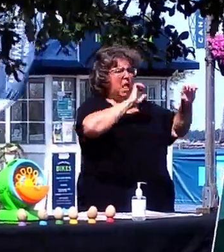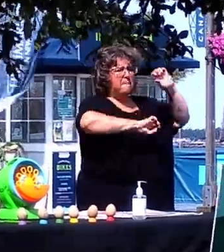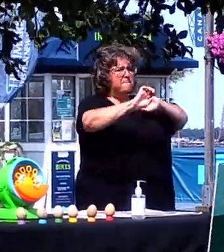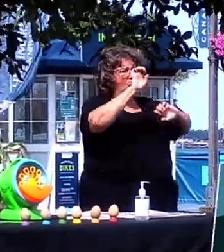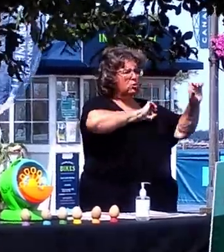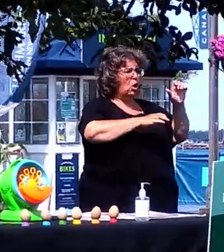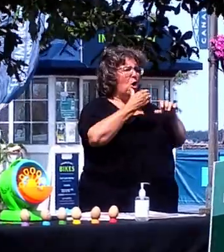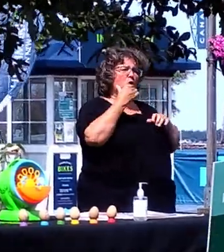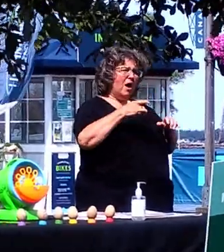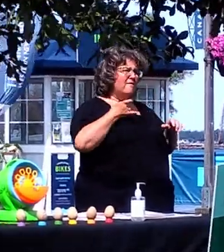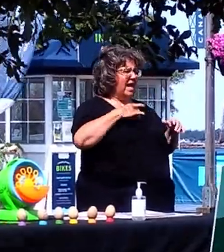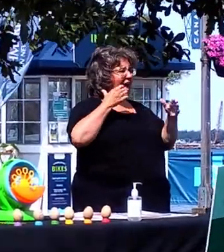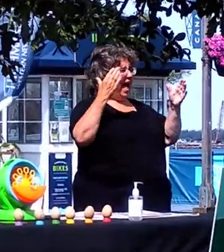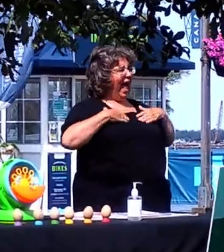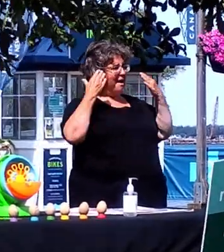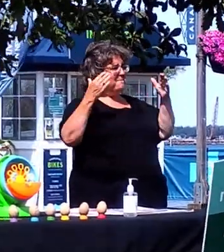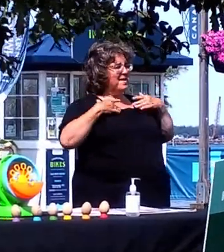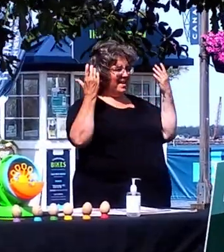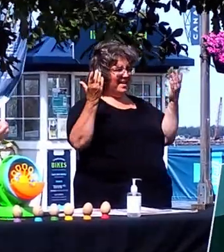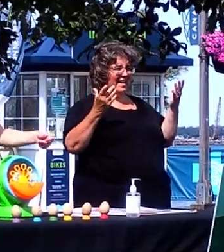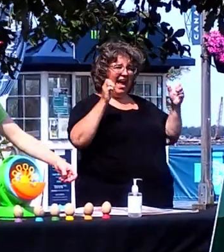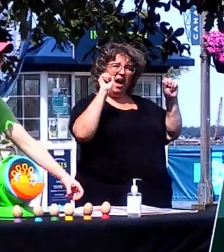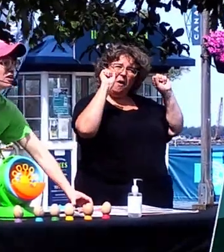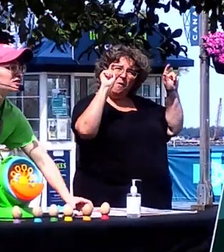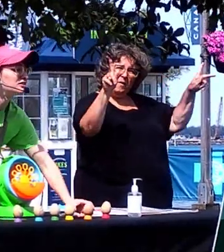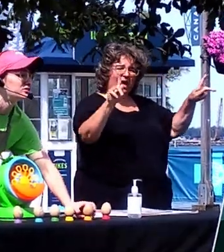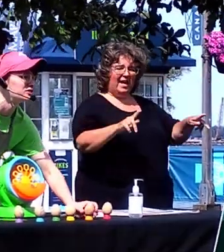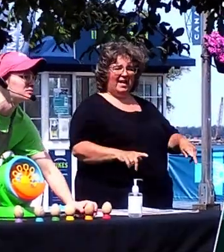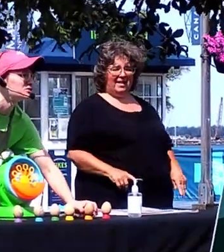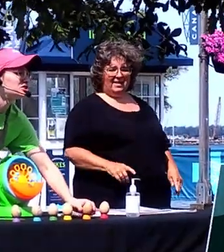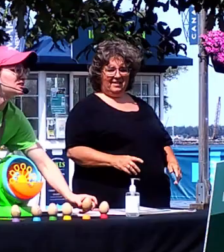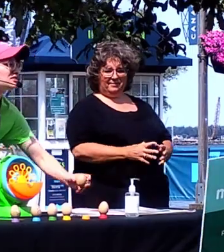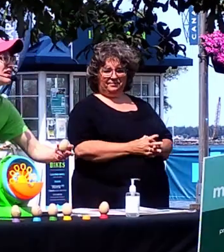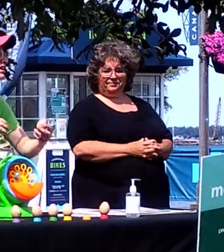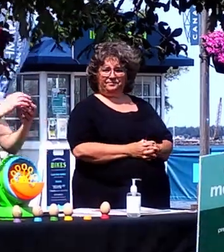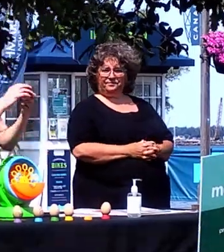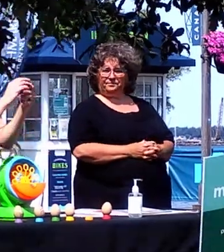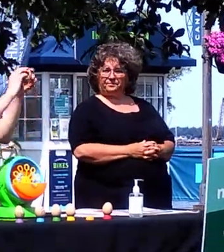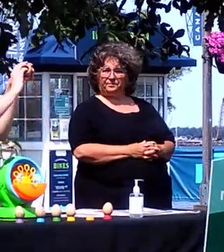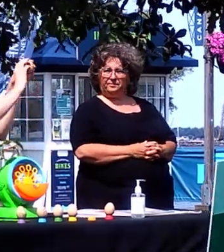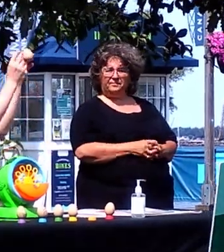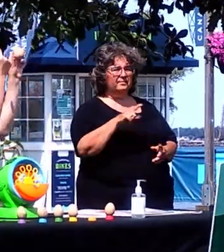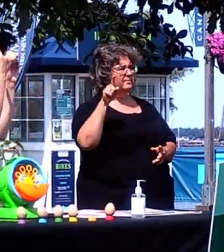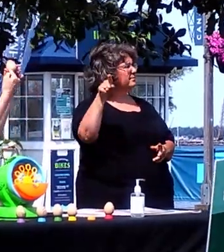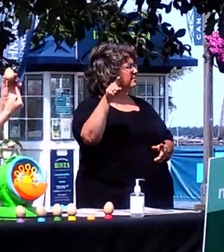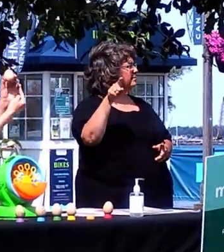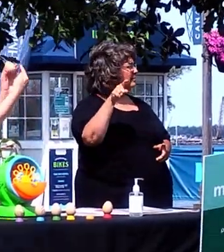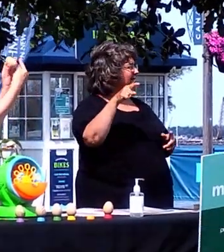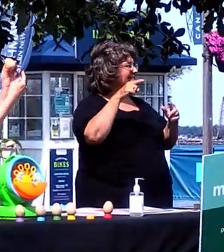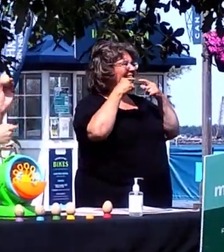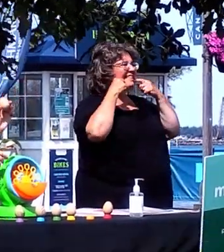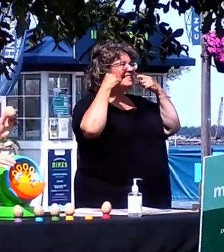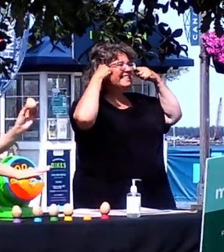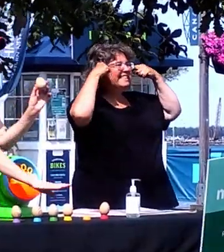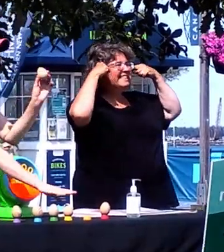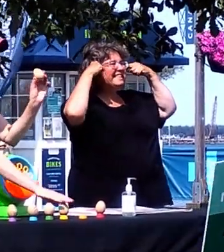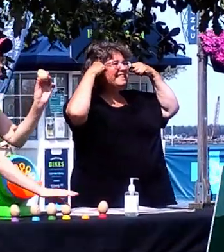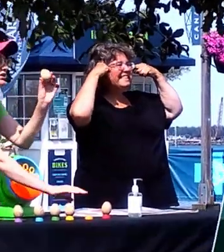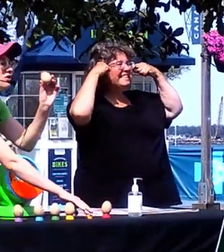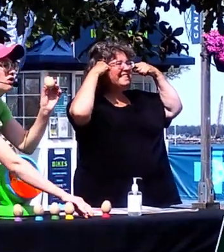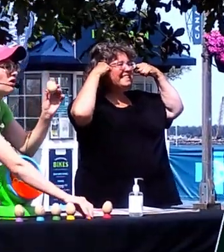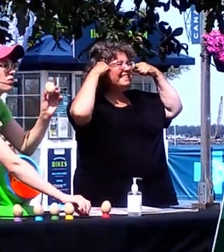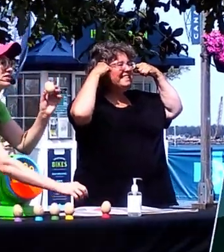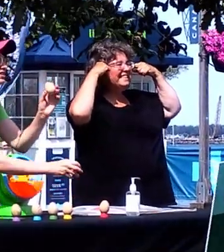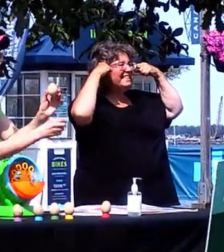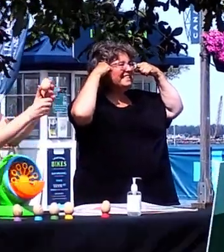emotions, and it's good to feel happy. It's a-okay to feel all these different emotions. And I have this one with a big smile. This other